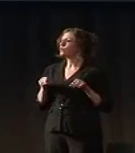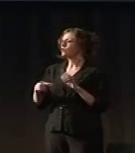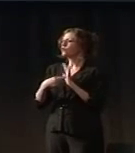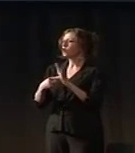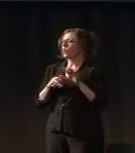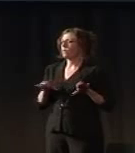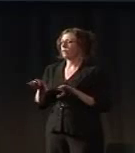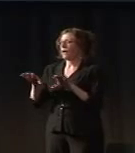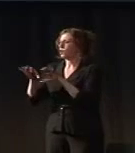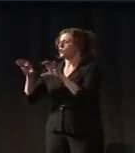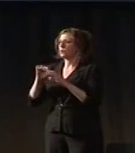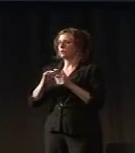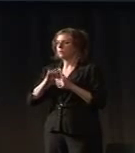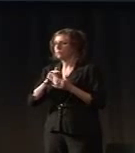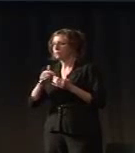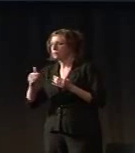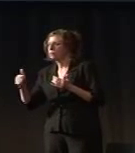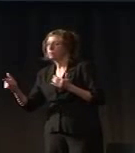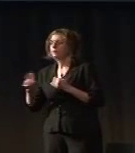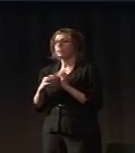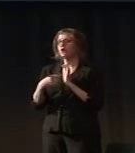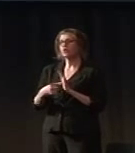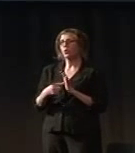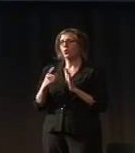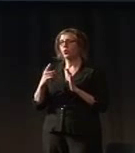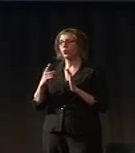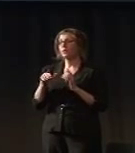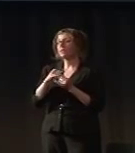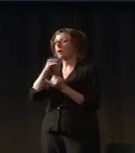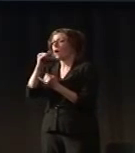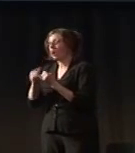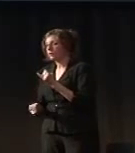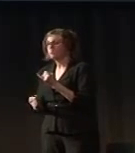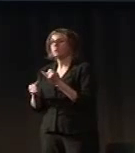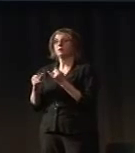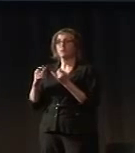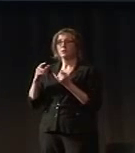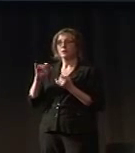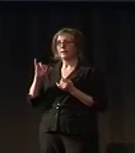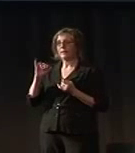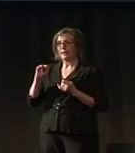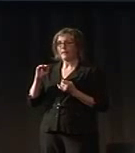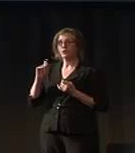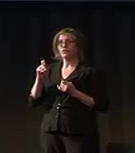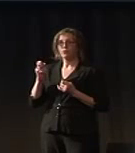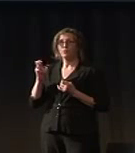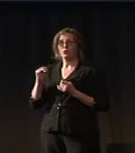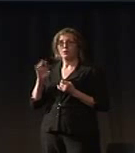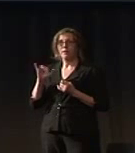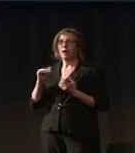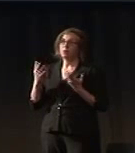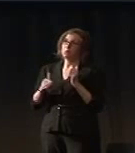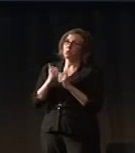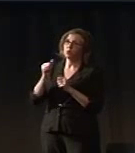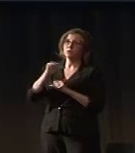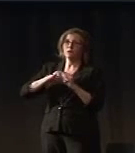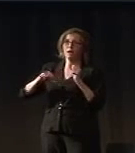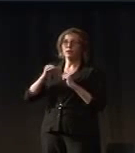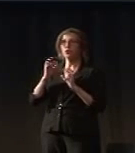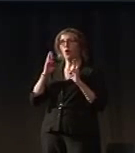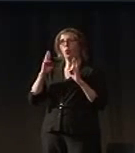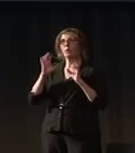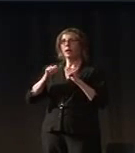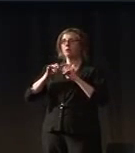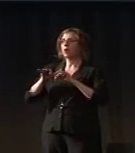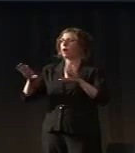the articles. One more kind of output, the ultimate type of inscription that they hoped, that the scientists hoped would then go flourish out